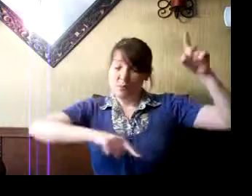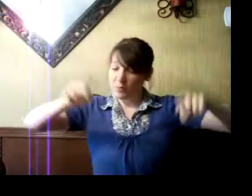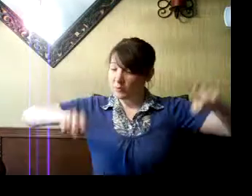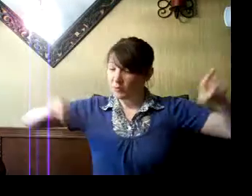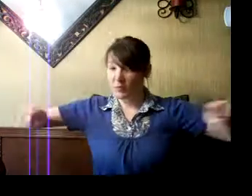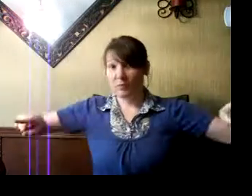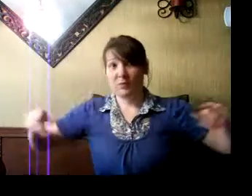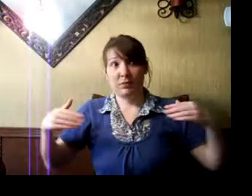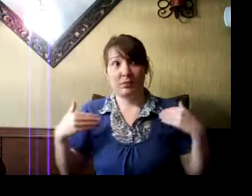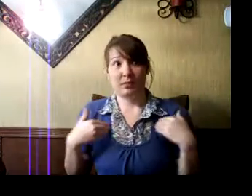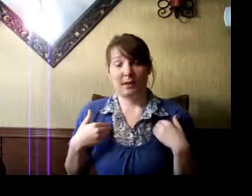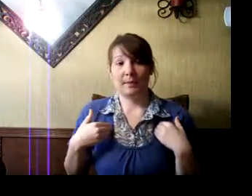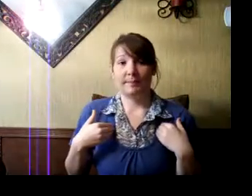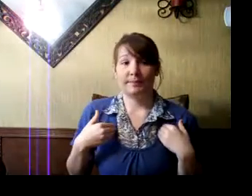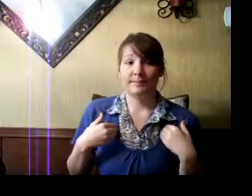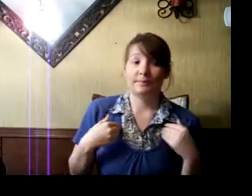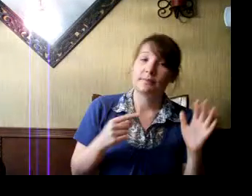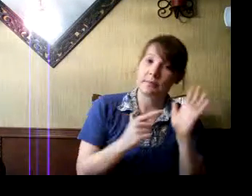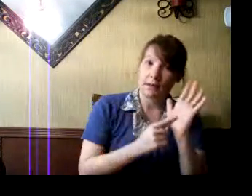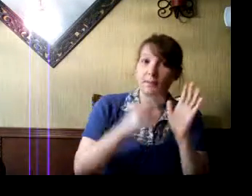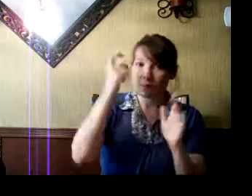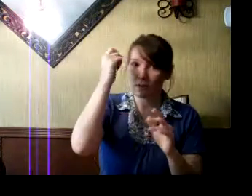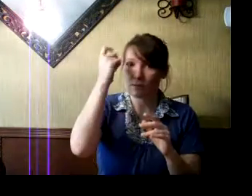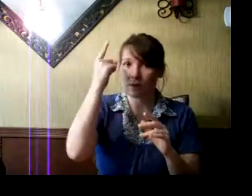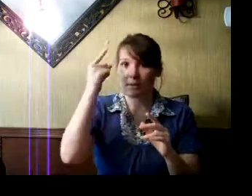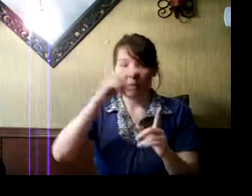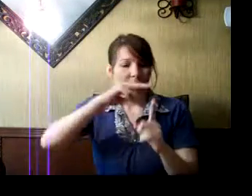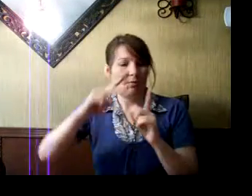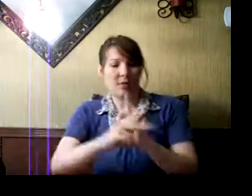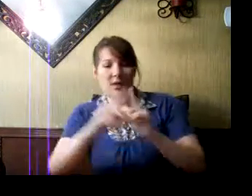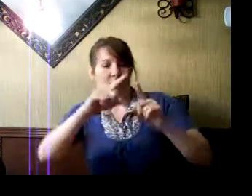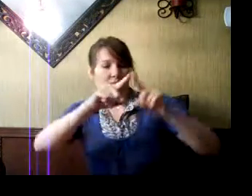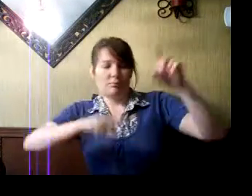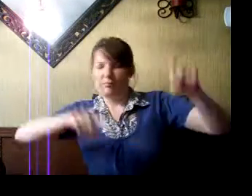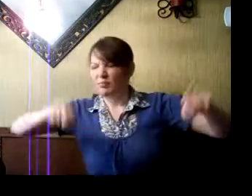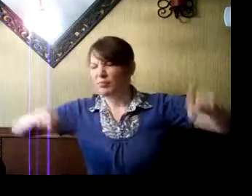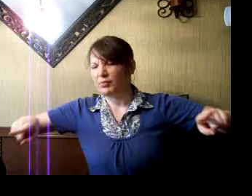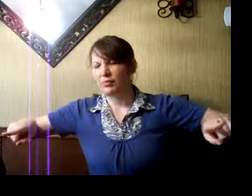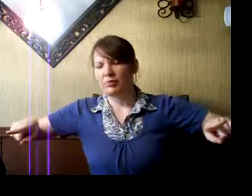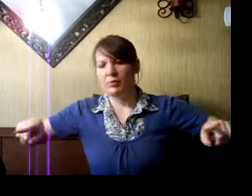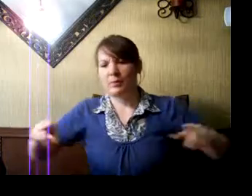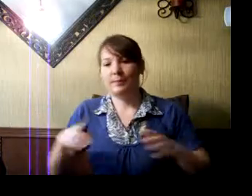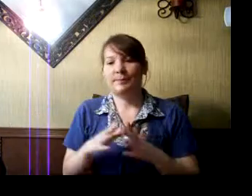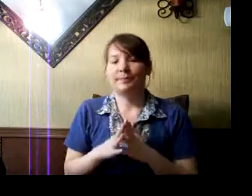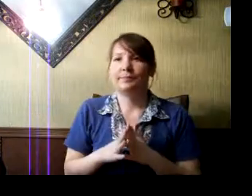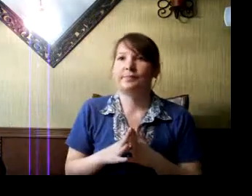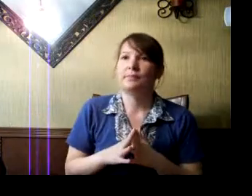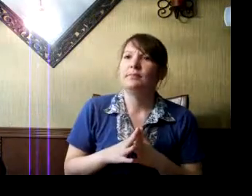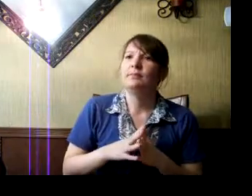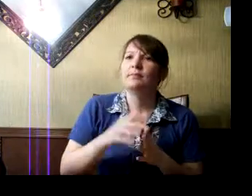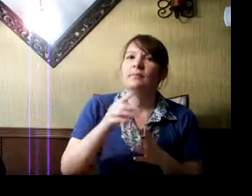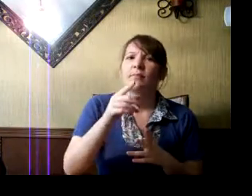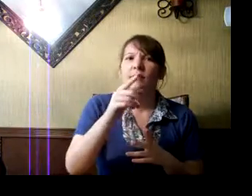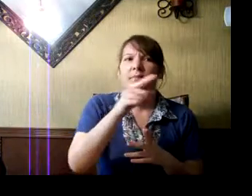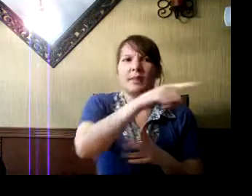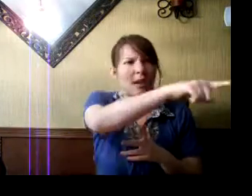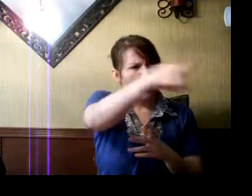concepts like comprehension. The area of thinking and cognition that you are most familiar with probably is Bloom's taxonomy. It's